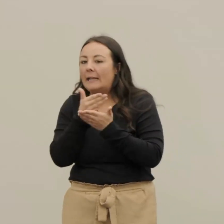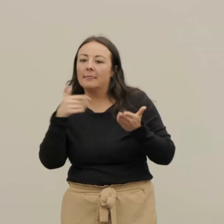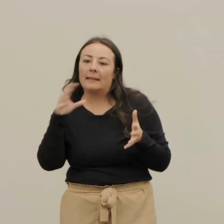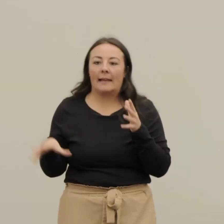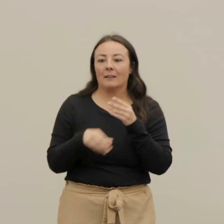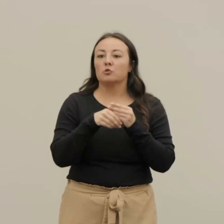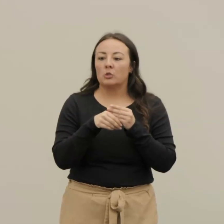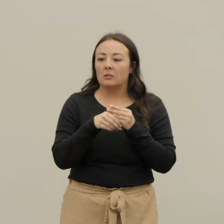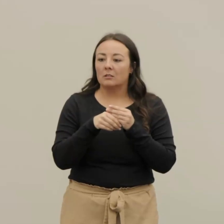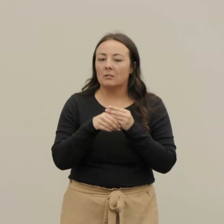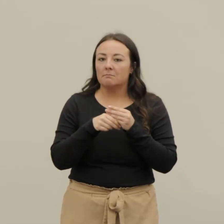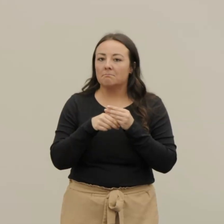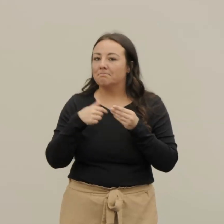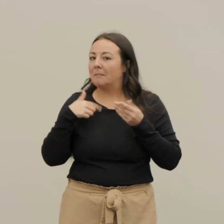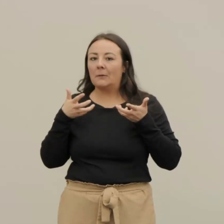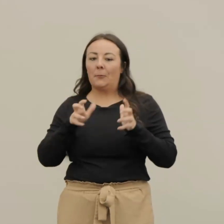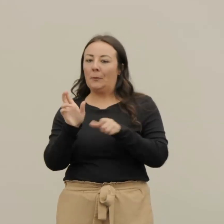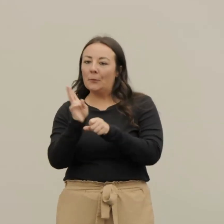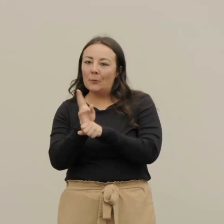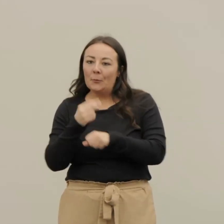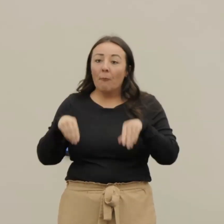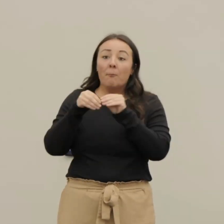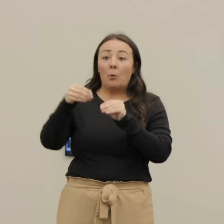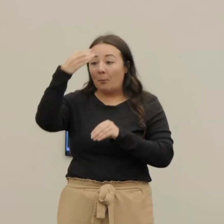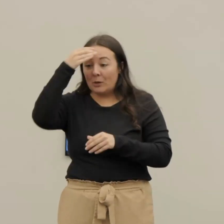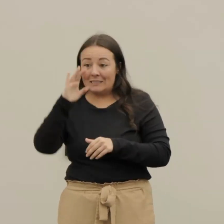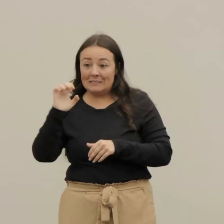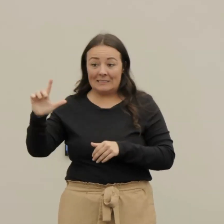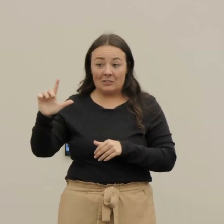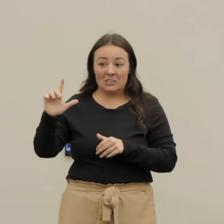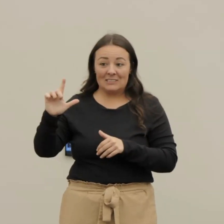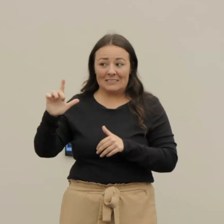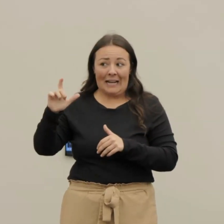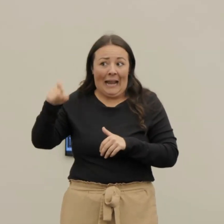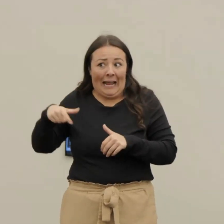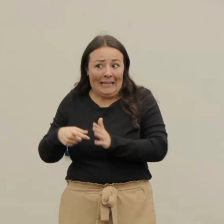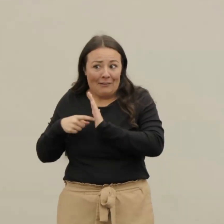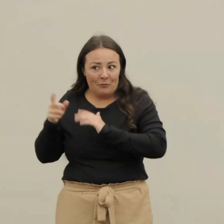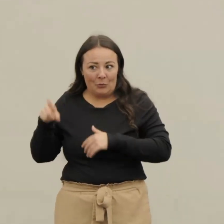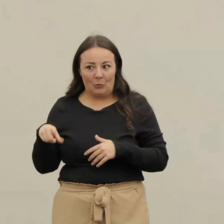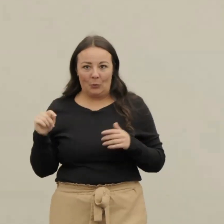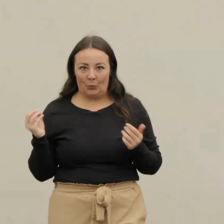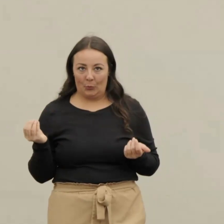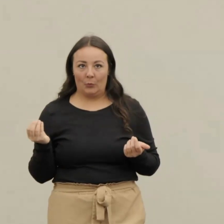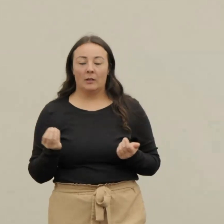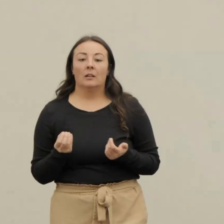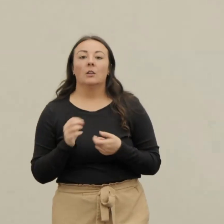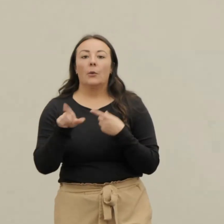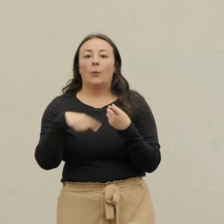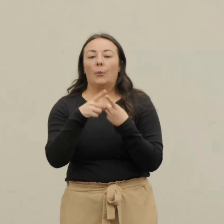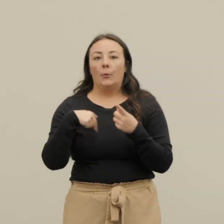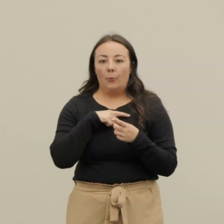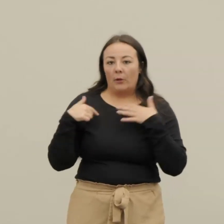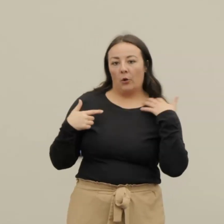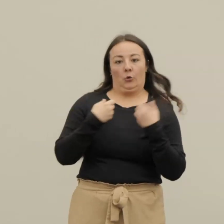use more brain cells than I need to use. So when we're creating